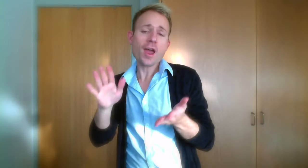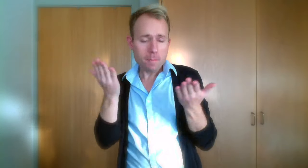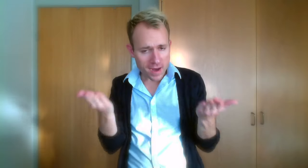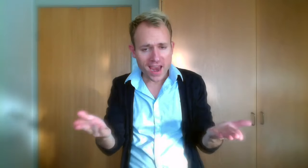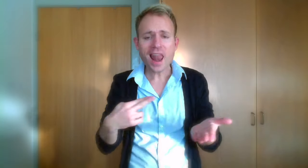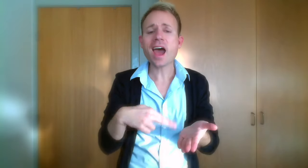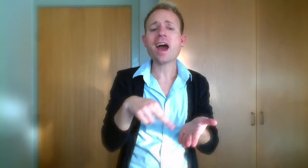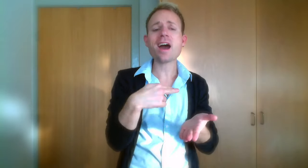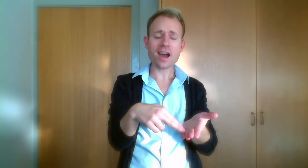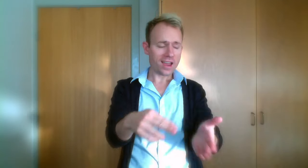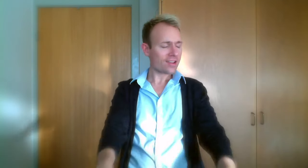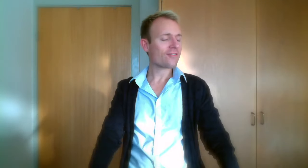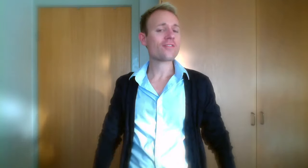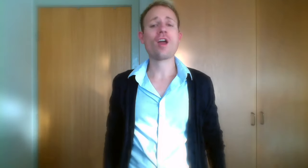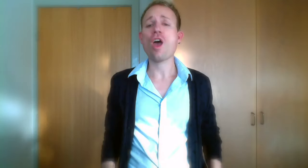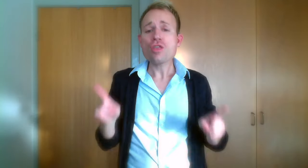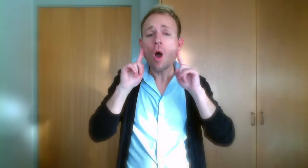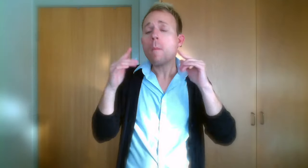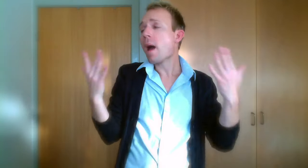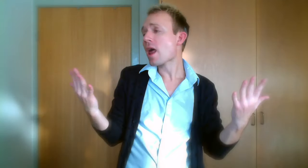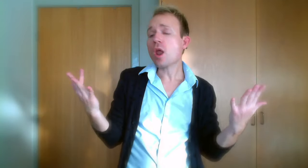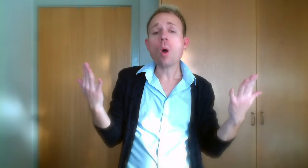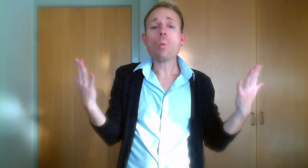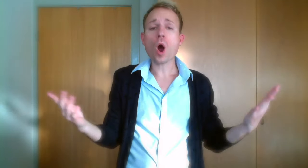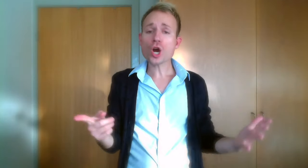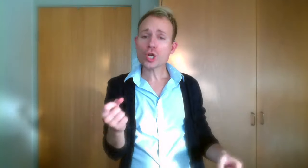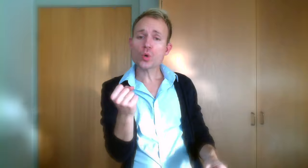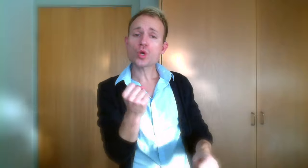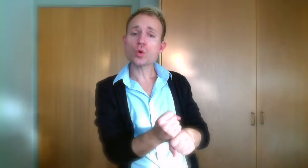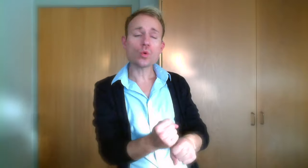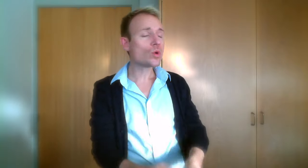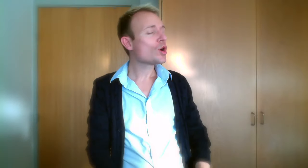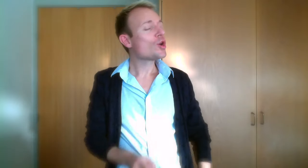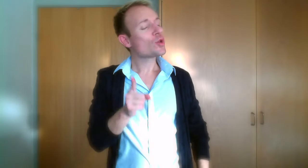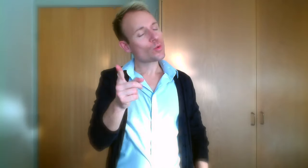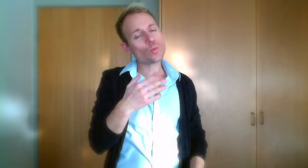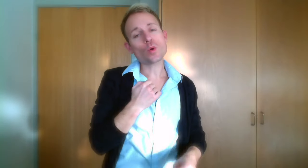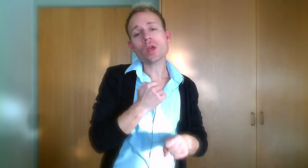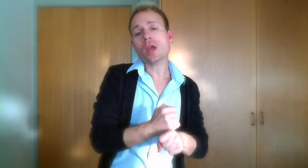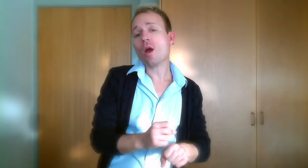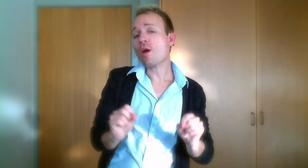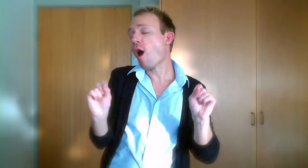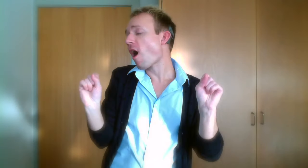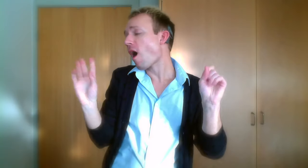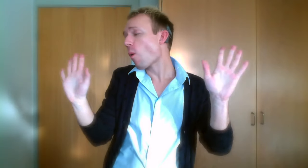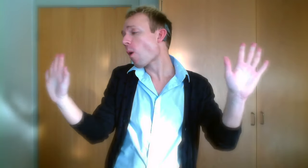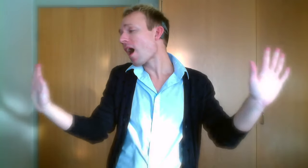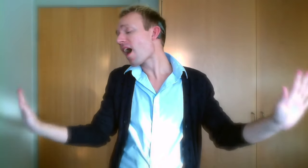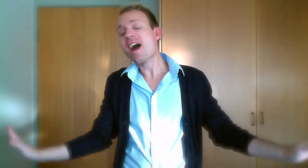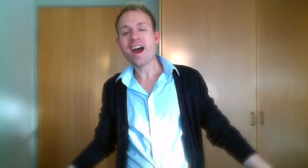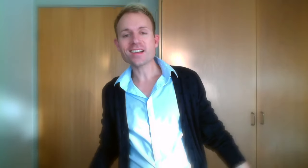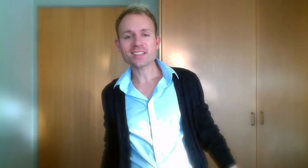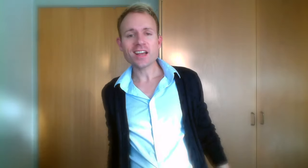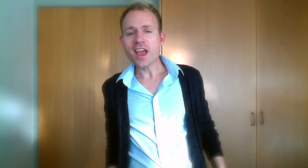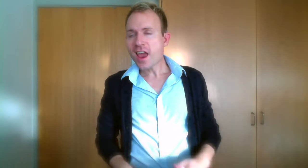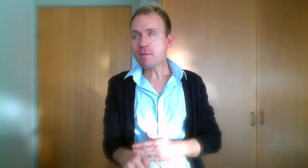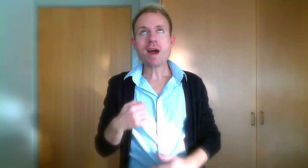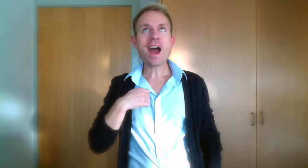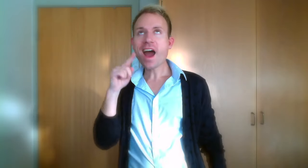be life No matter what you do, you'll do alright in my